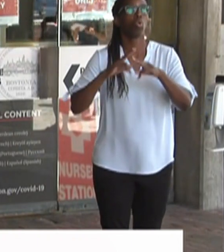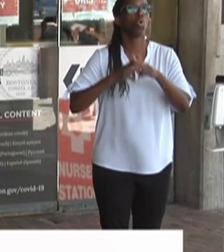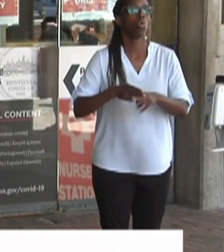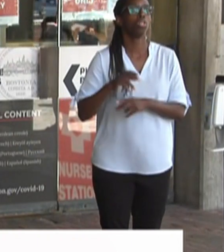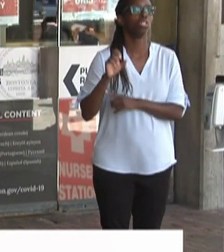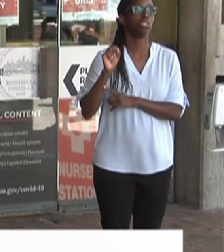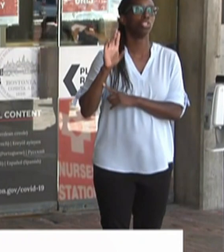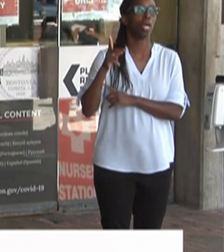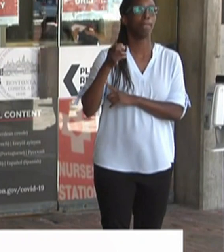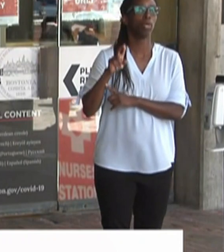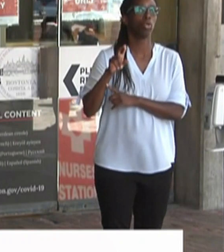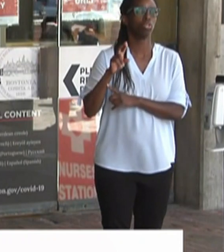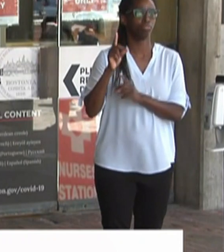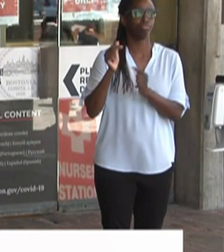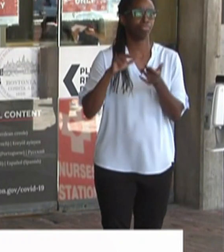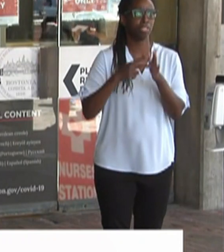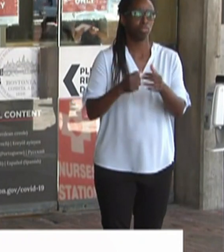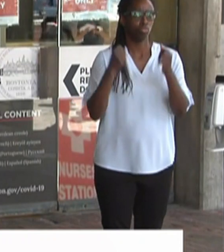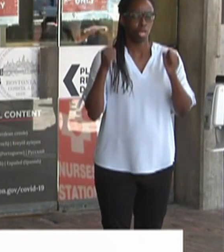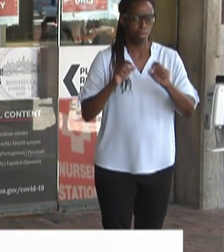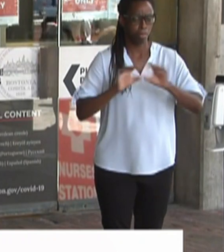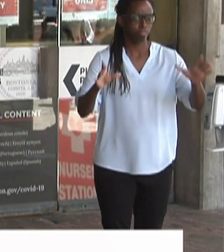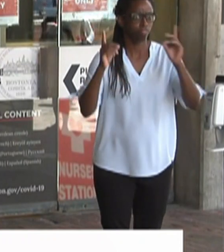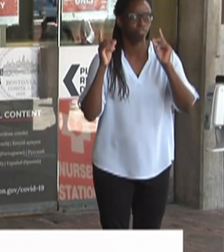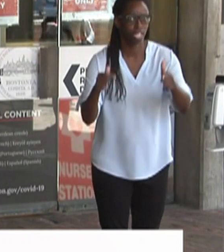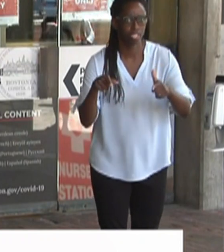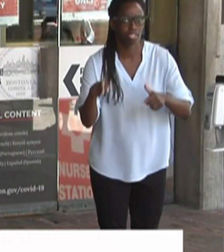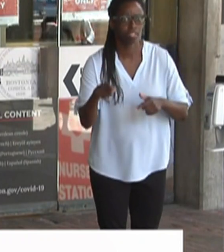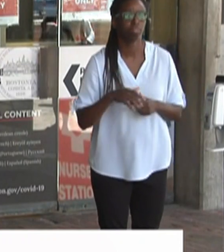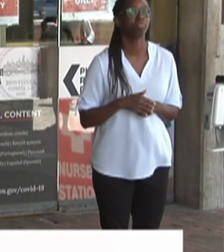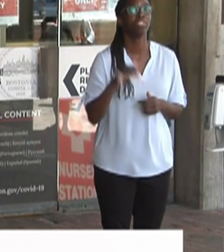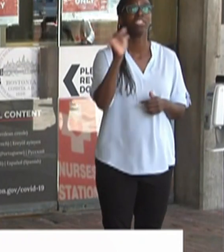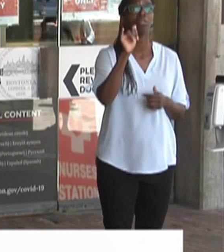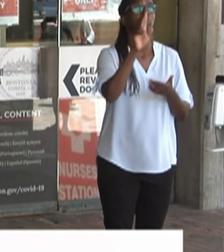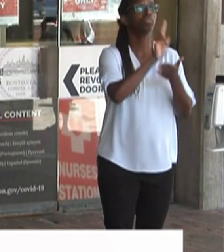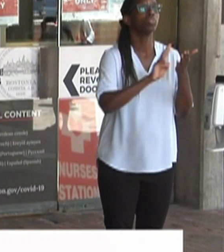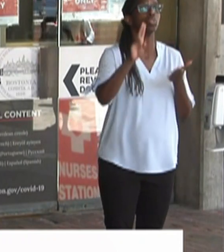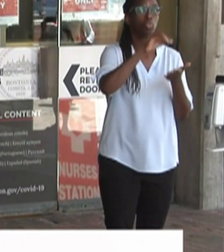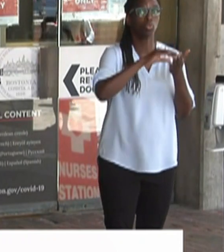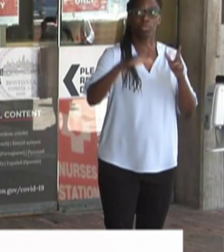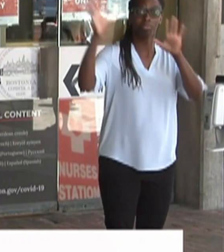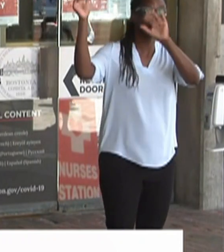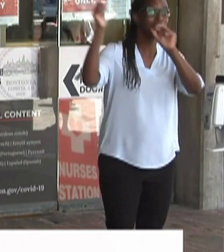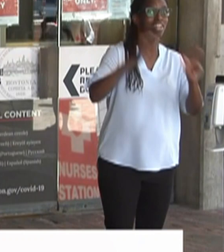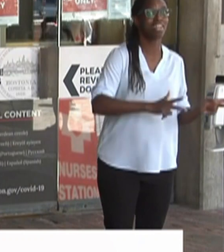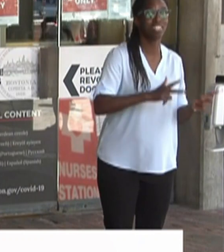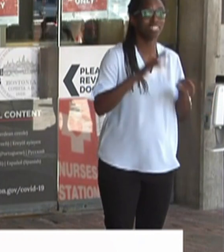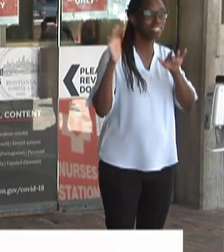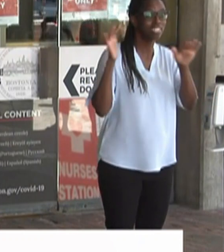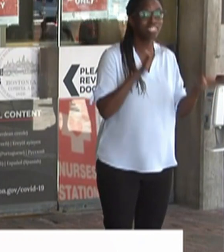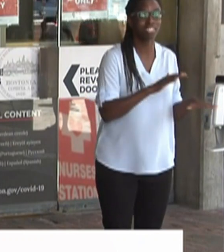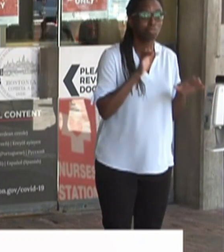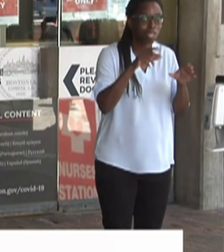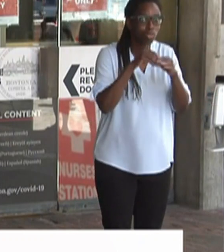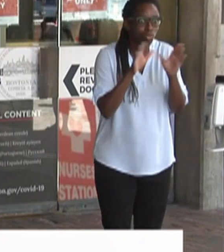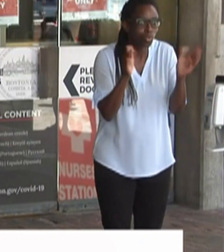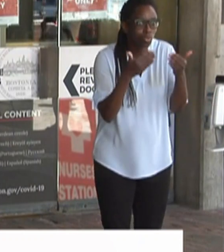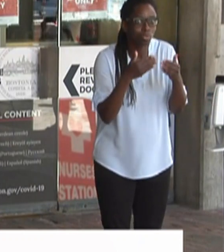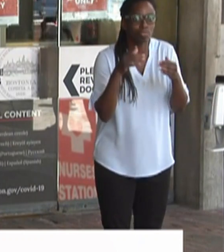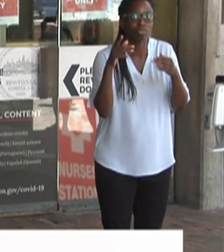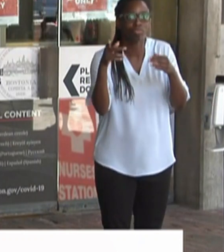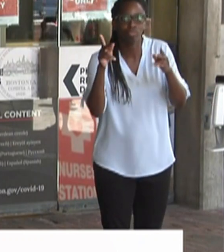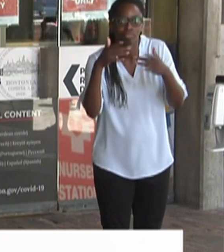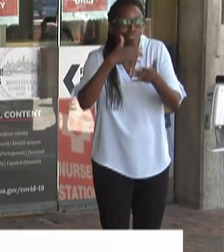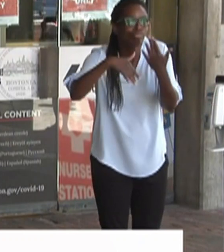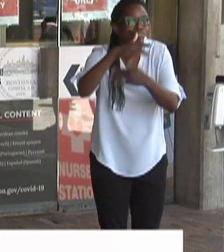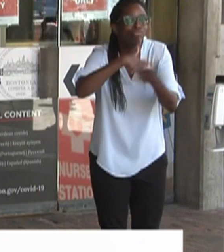talking about these locations where people are inside spaces, lots of people within a small space who are not social distancing and not wearing a mask.